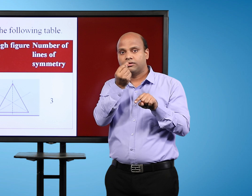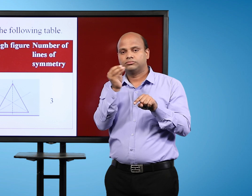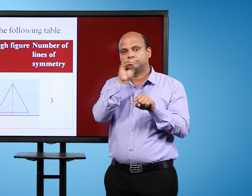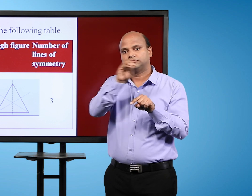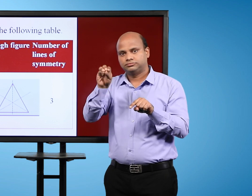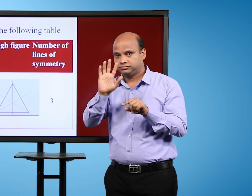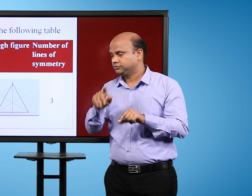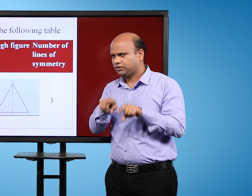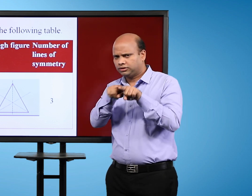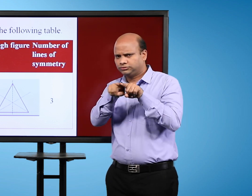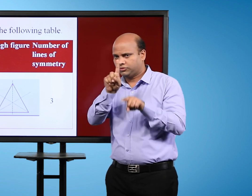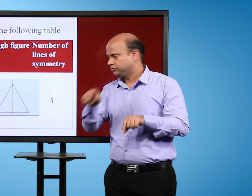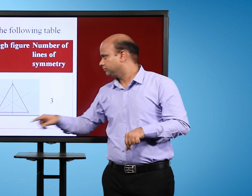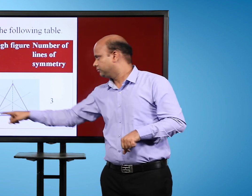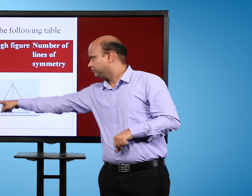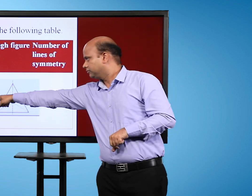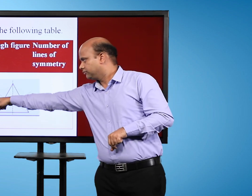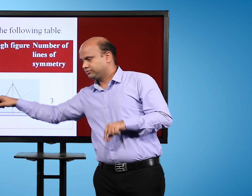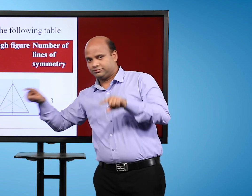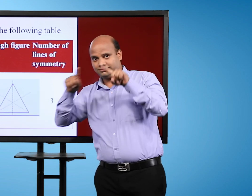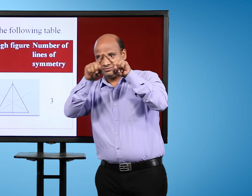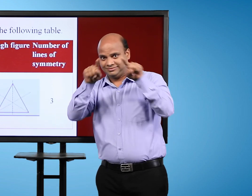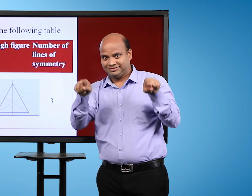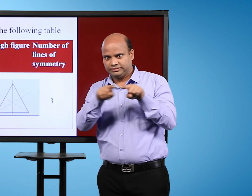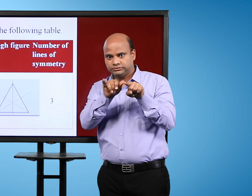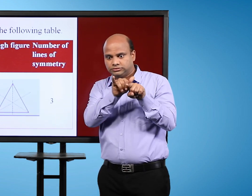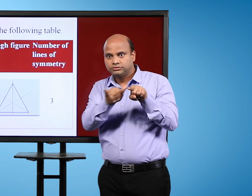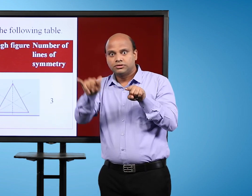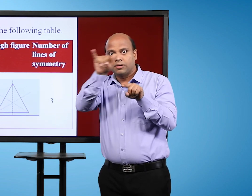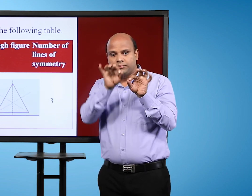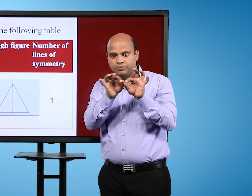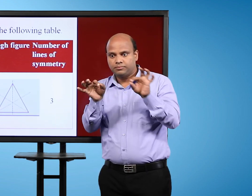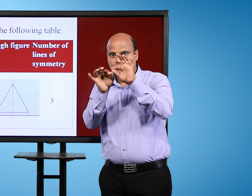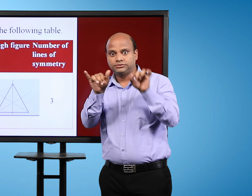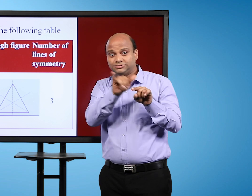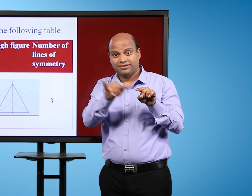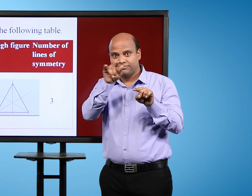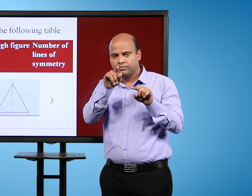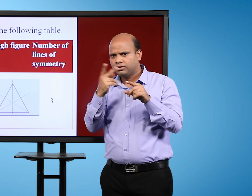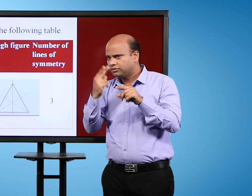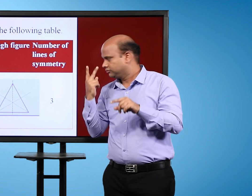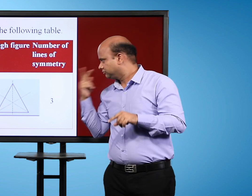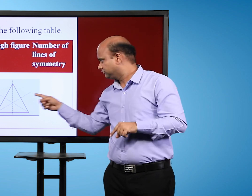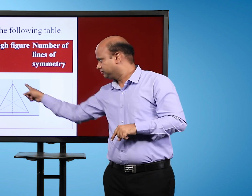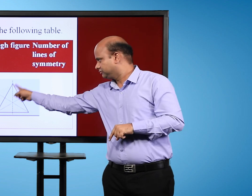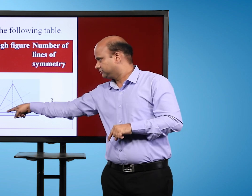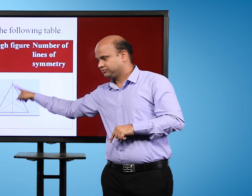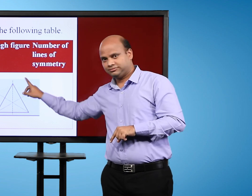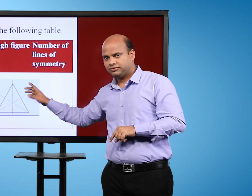table. Shape, equilateral triangle, rough figure is given here. Number of